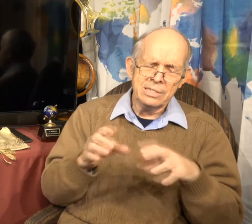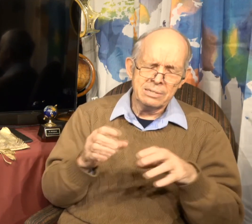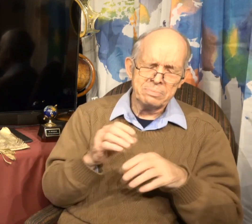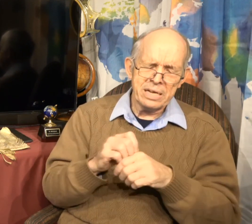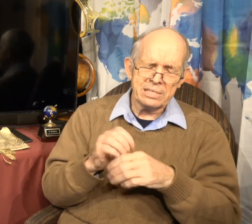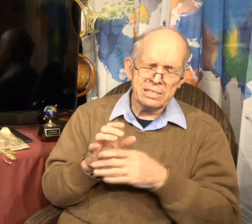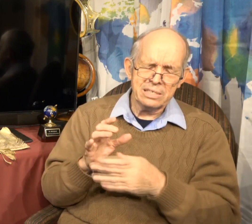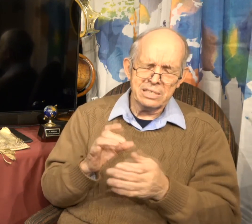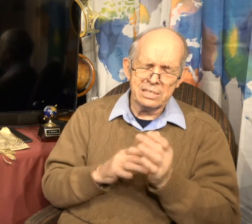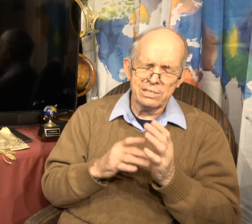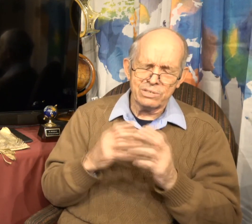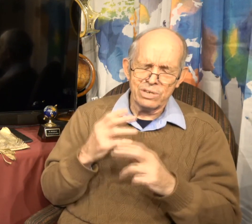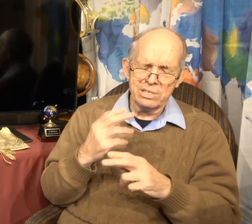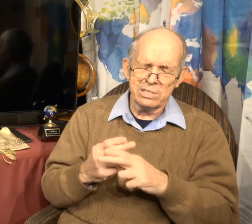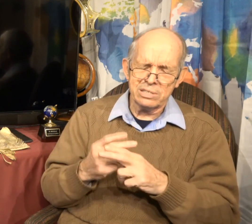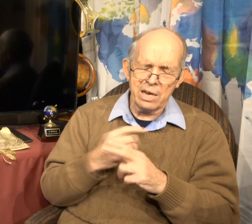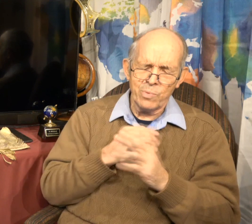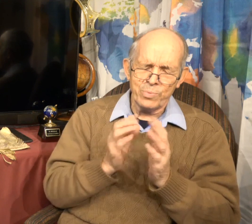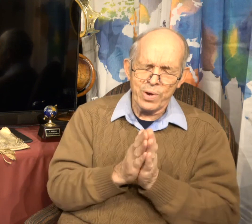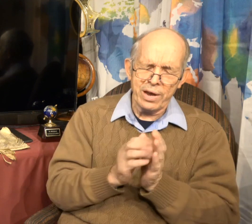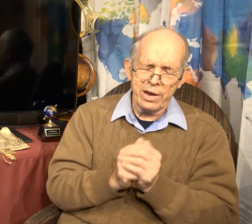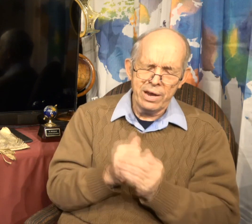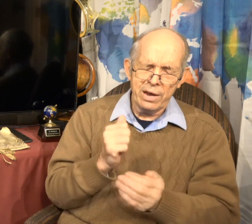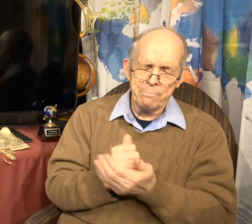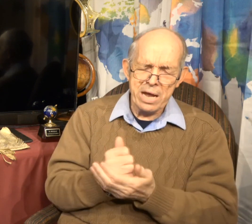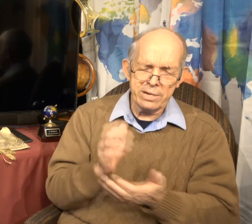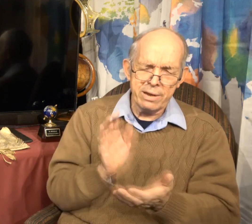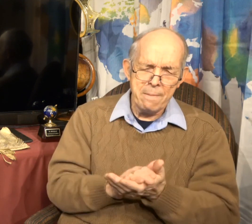And that's in Jesus' name we pray. Amen.